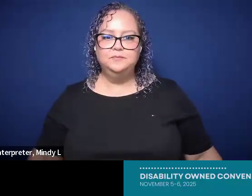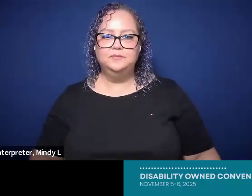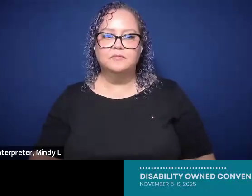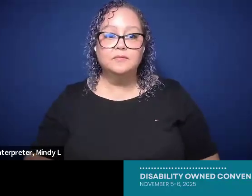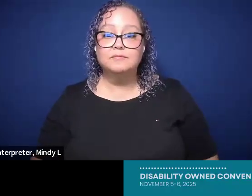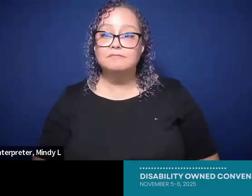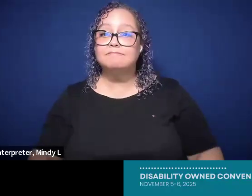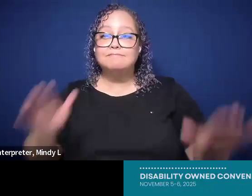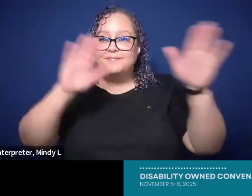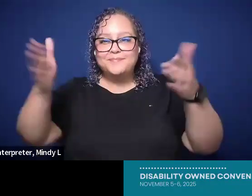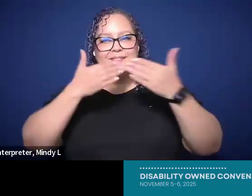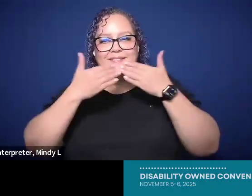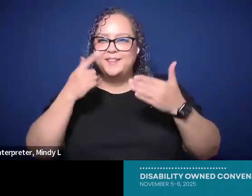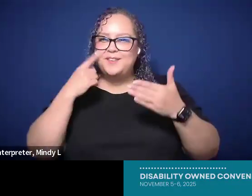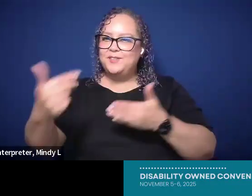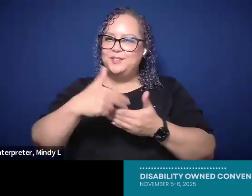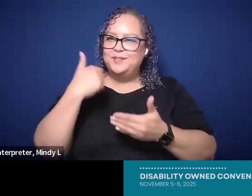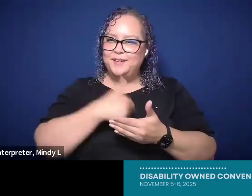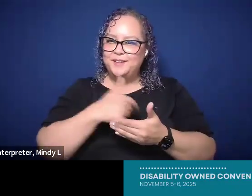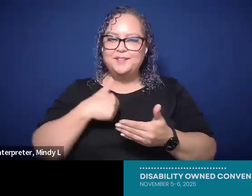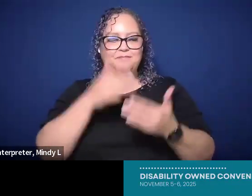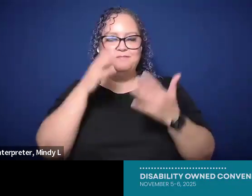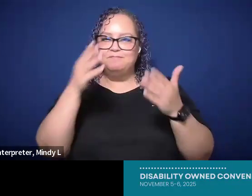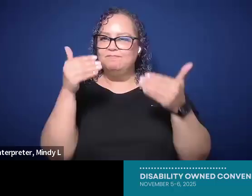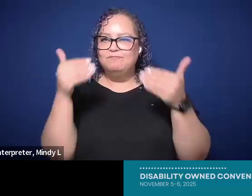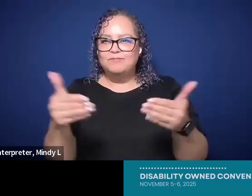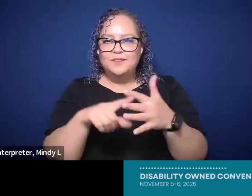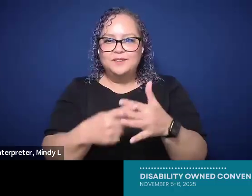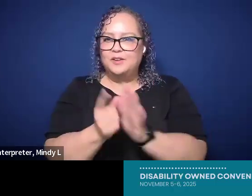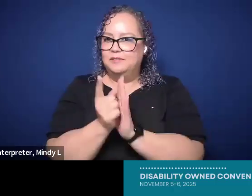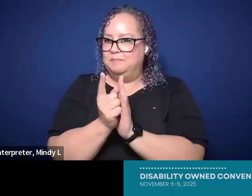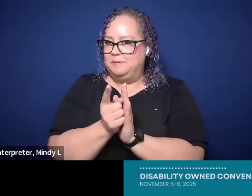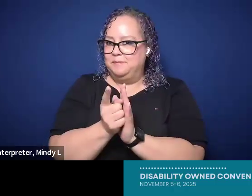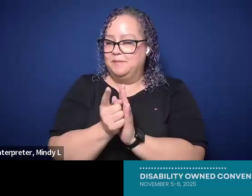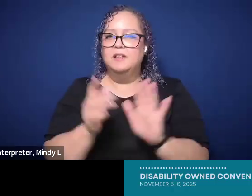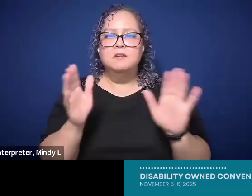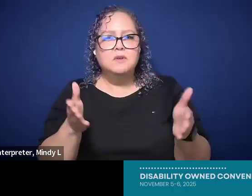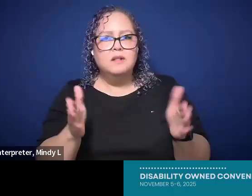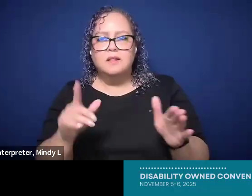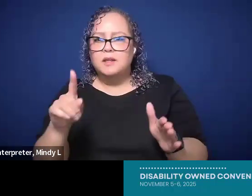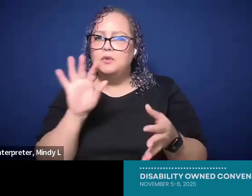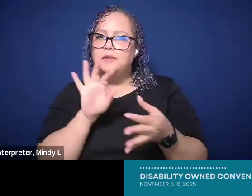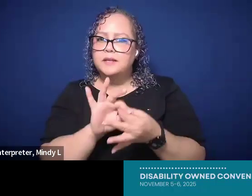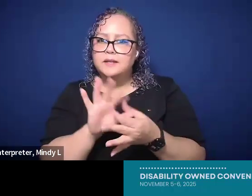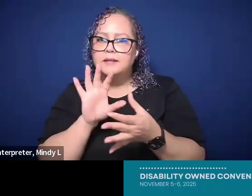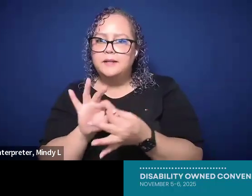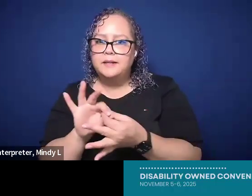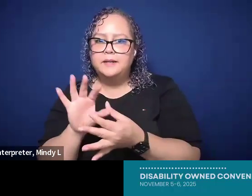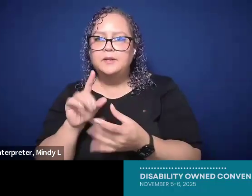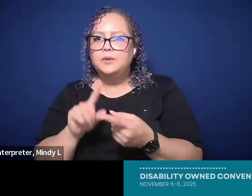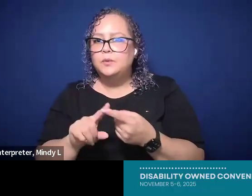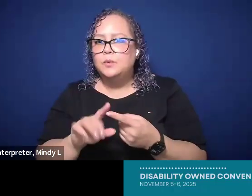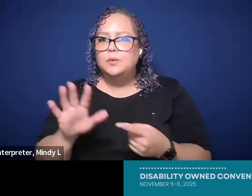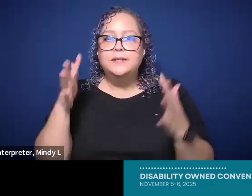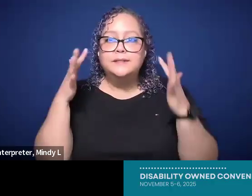Thank you for joining us. We will go ahead and get started in just a moment. We'll just let you all connect to your sound